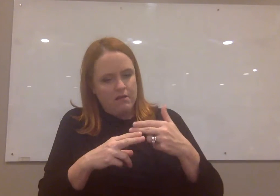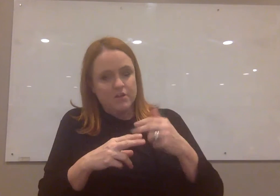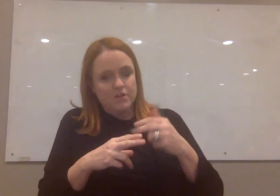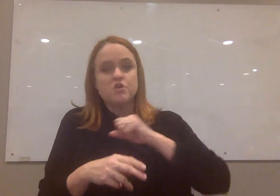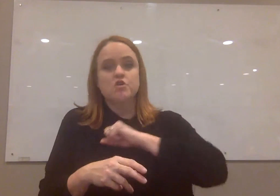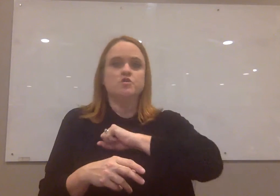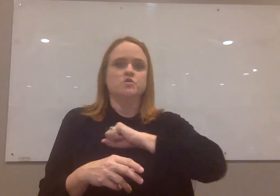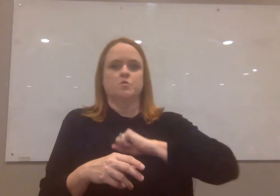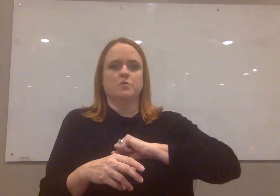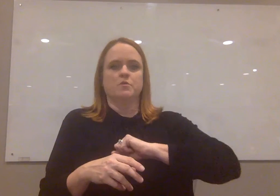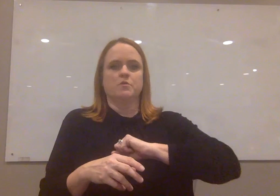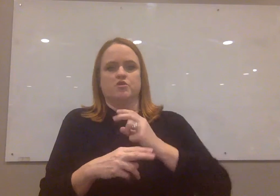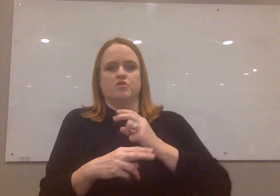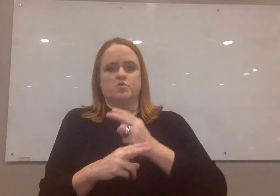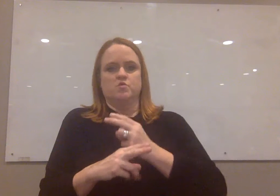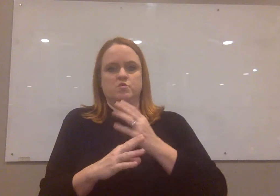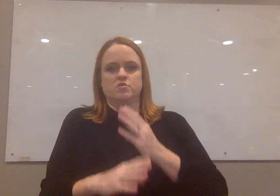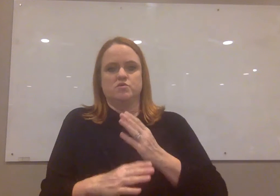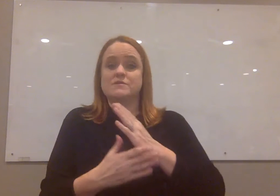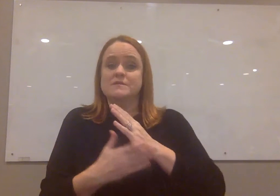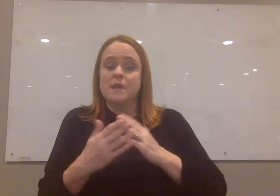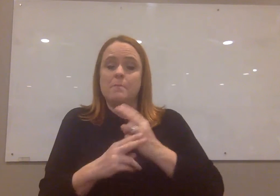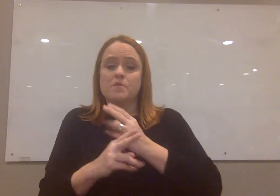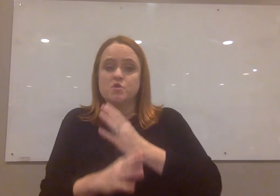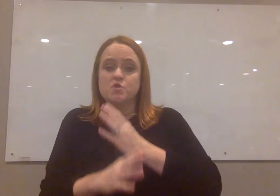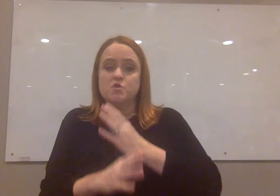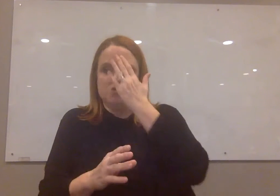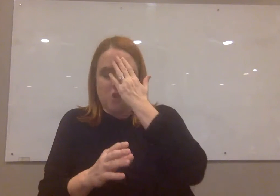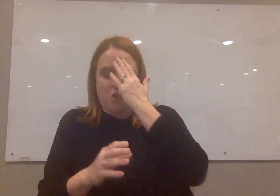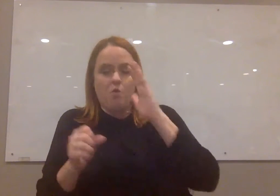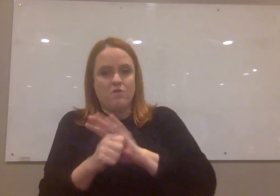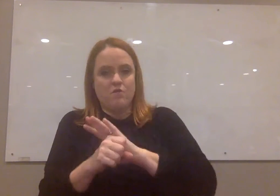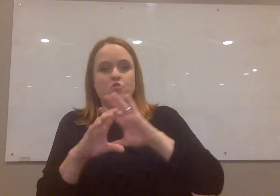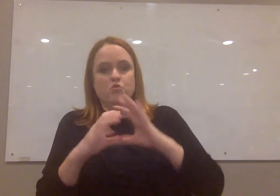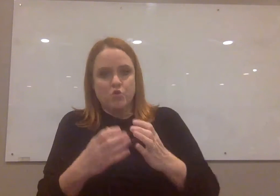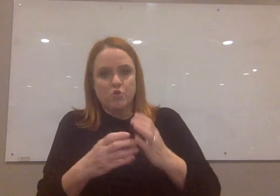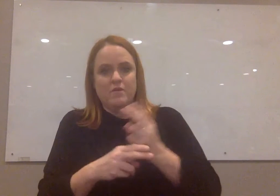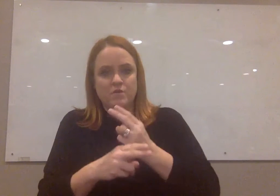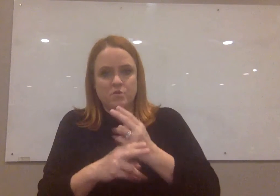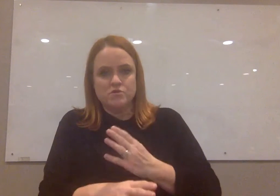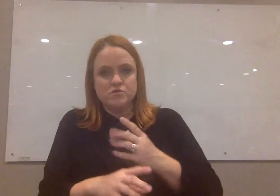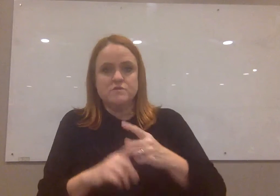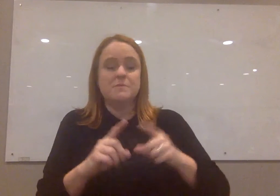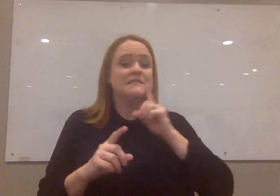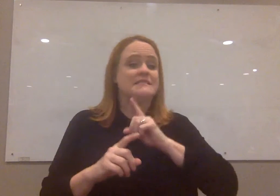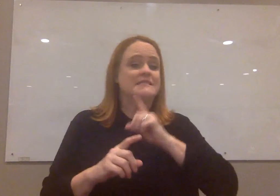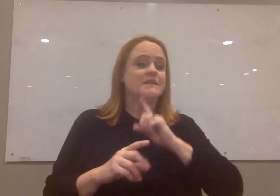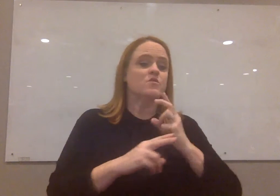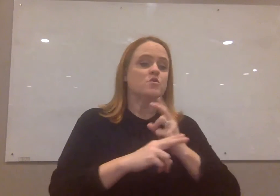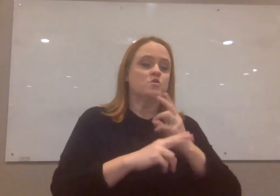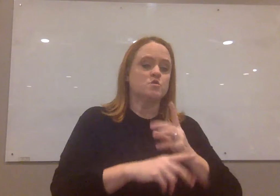users knew about like an entire group of users, but single users had afforded up to those guys. Right. Yeah, I know.